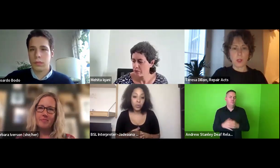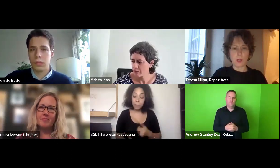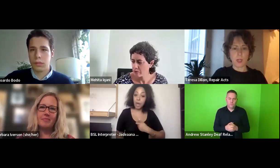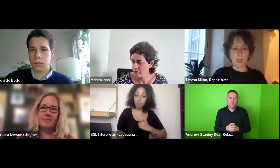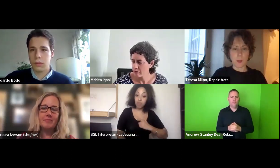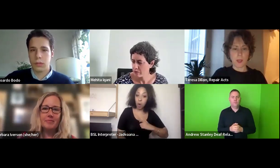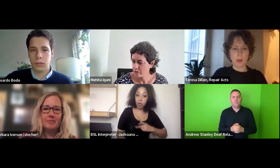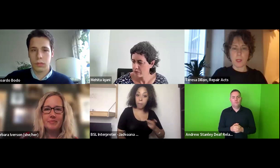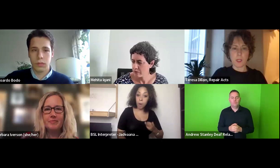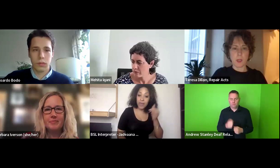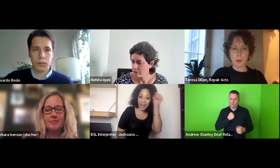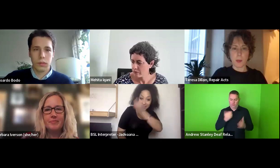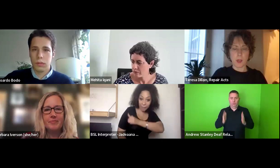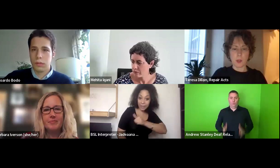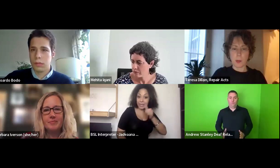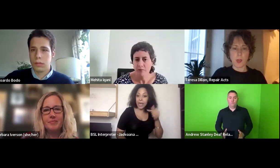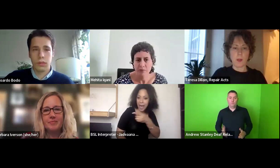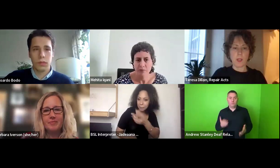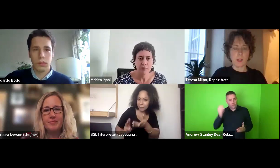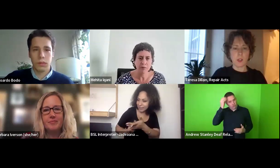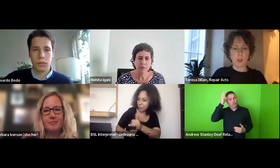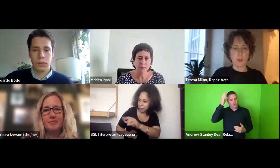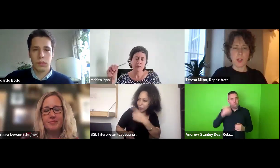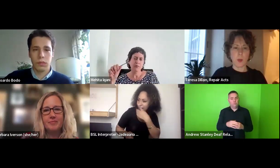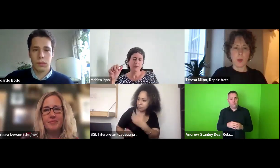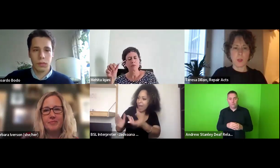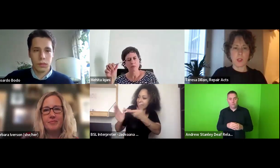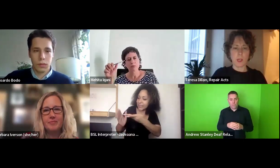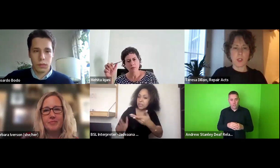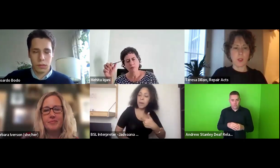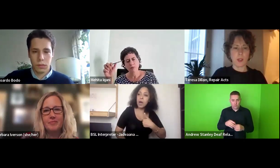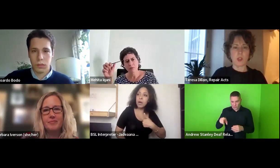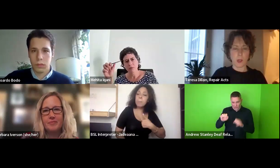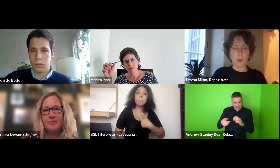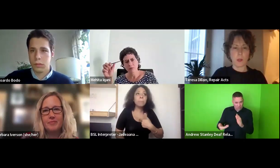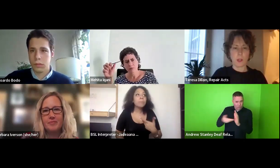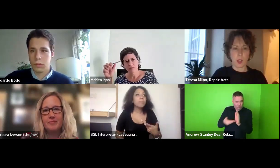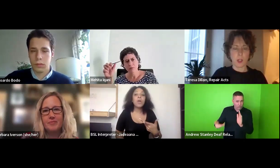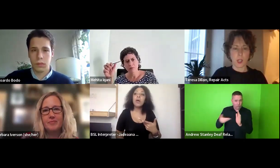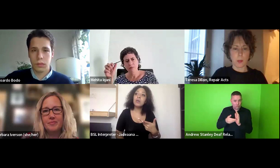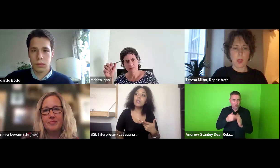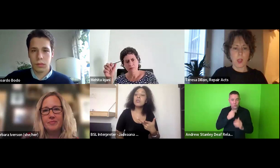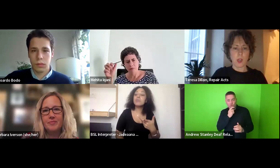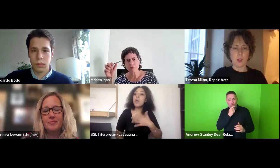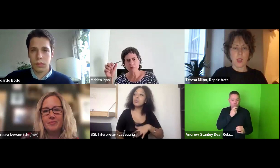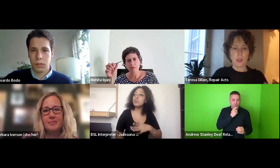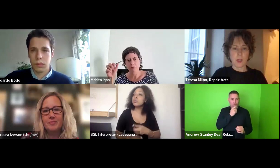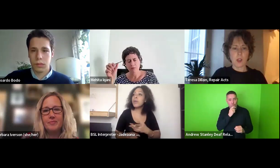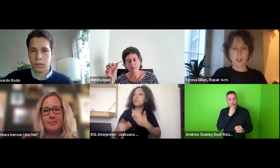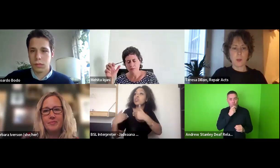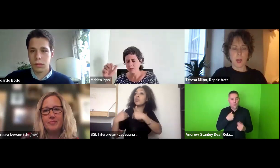role, both as an academic, and Mahita, and maybe can also pick up on this is sort of like what I want to speak to is like responsible scholarship, you